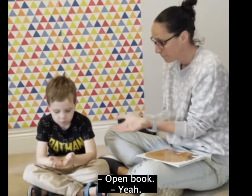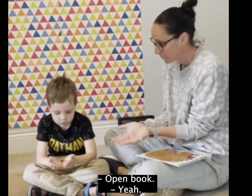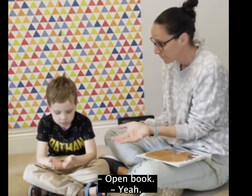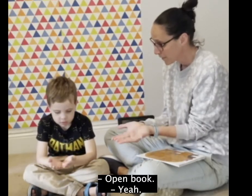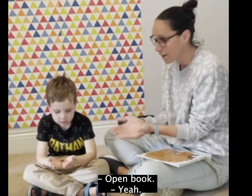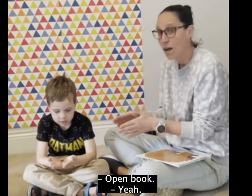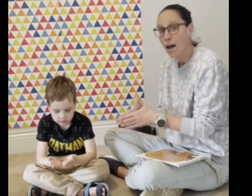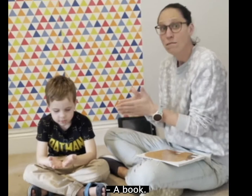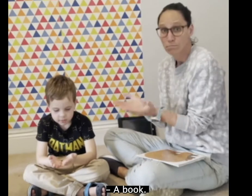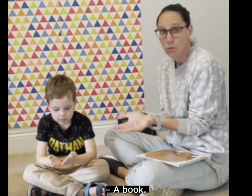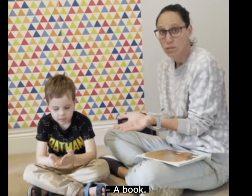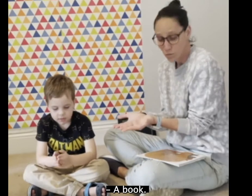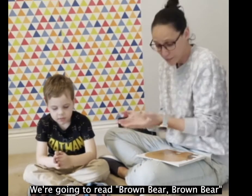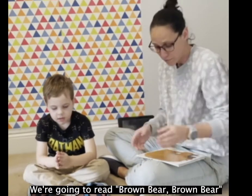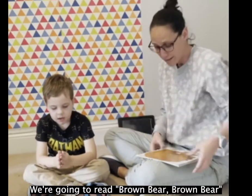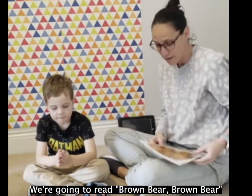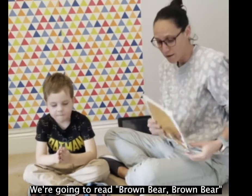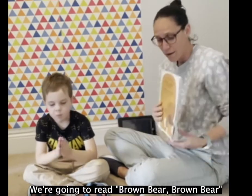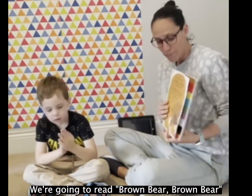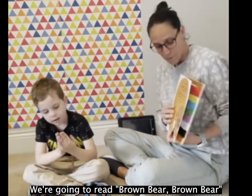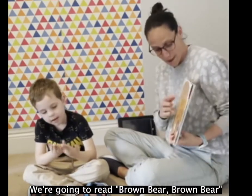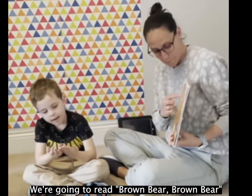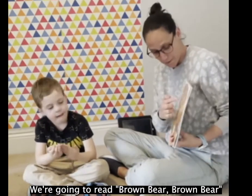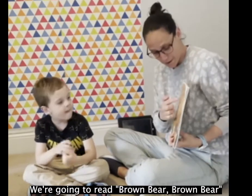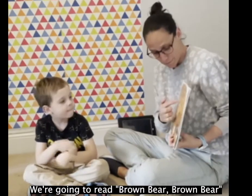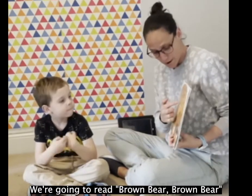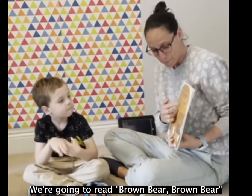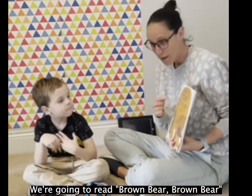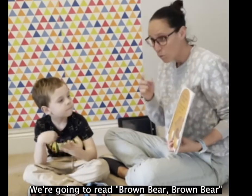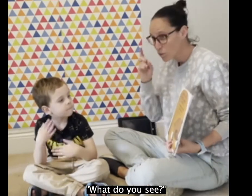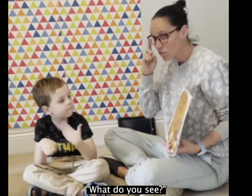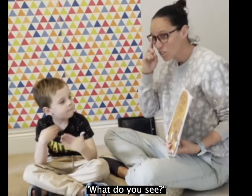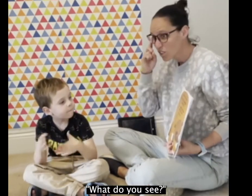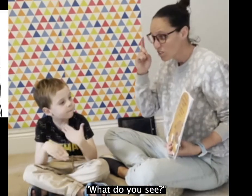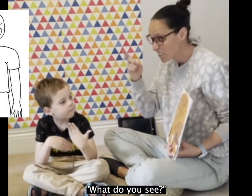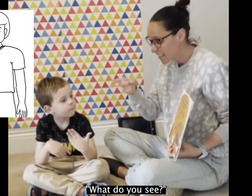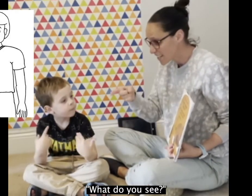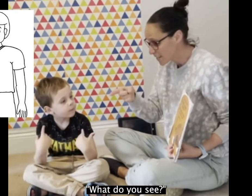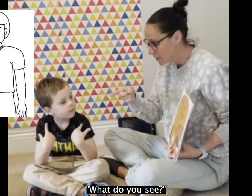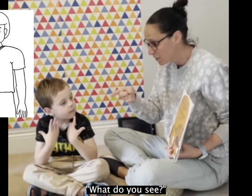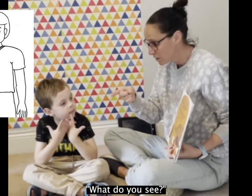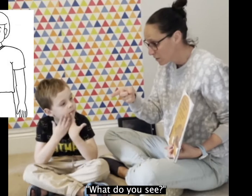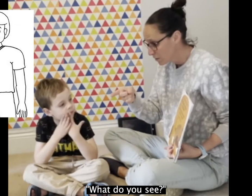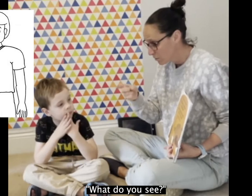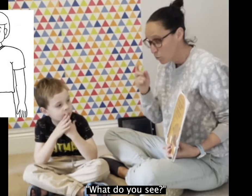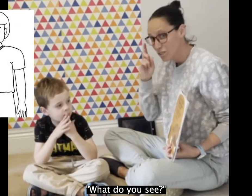book. Yeah, a book. We're gonna read brown bear, what do you see? What do